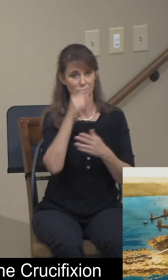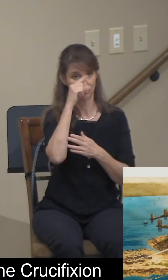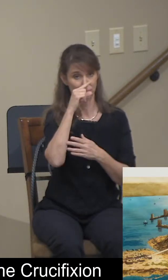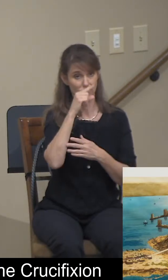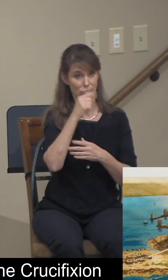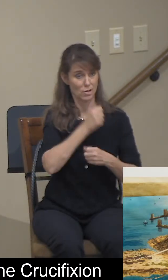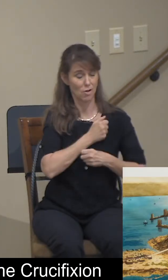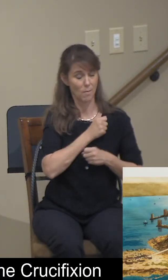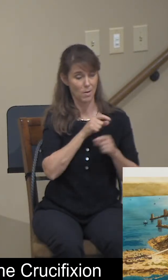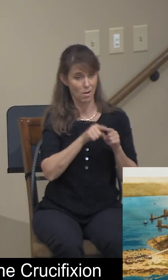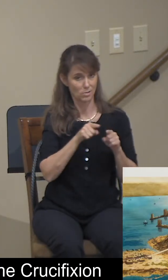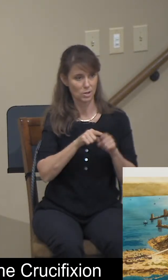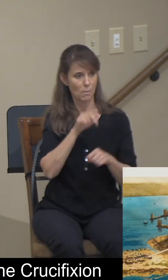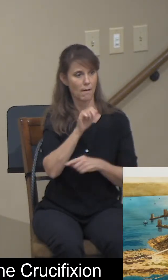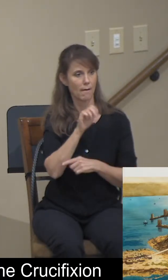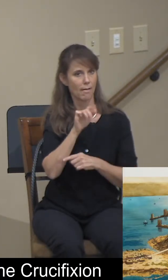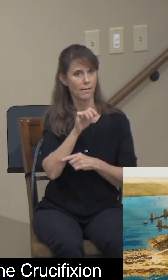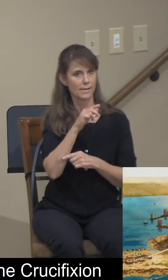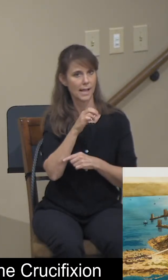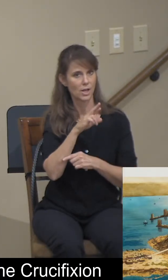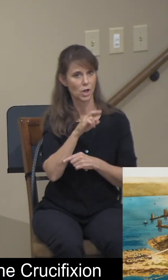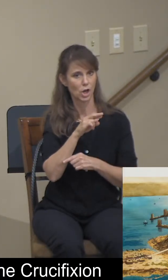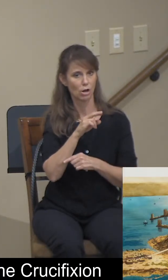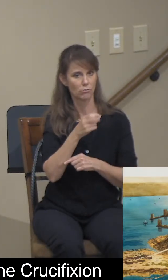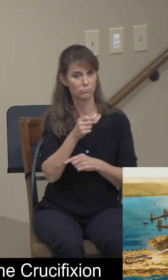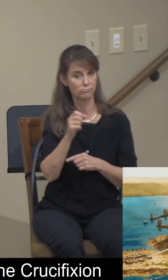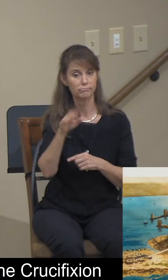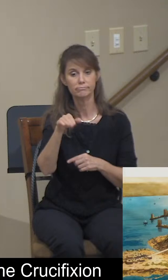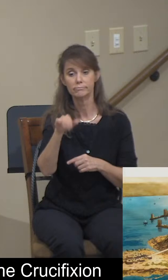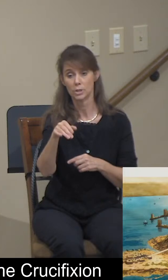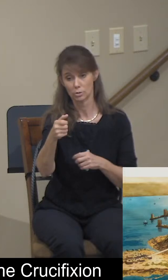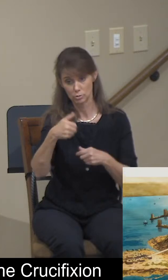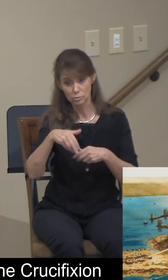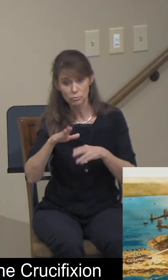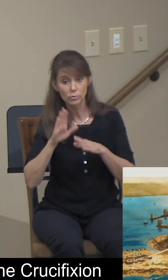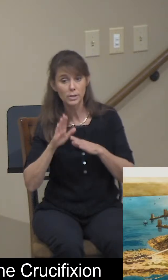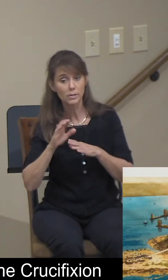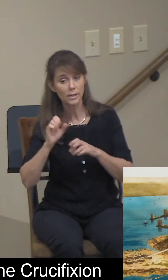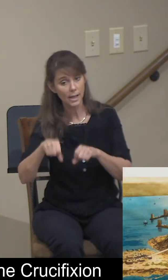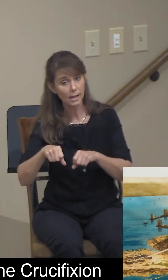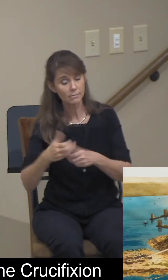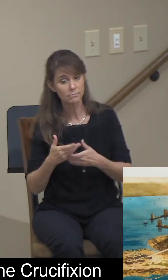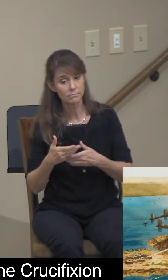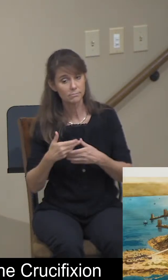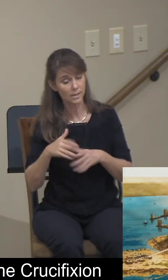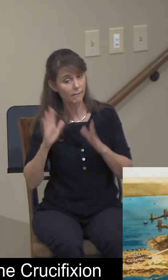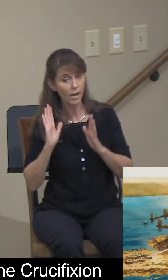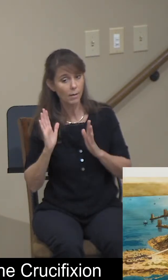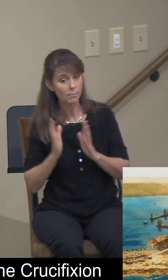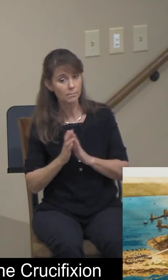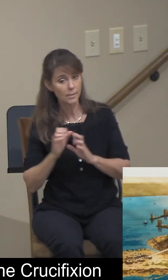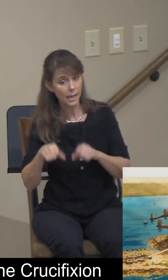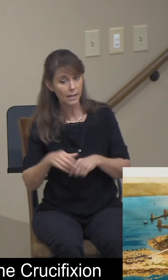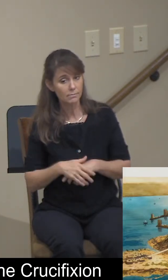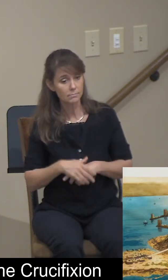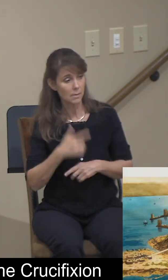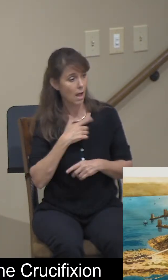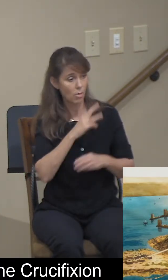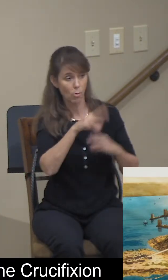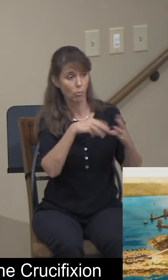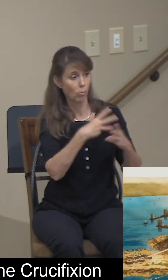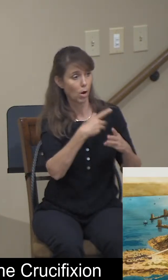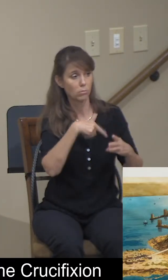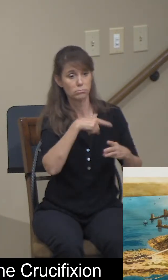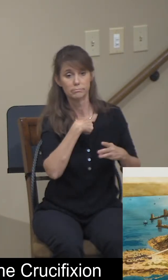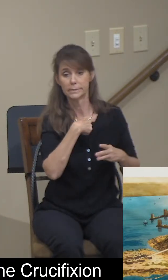well. Alexander gave them the opportunity to surrender. He had already conquered the entirety of the Persian Empire with